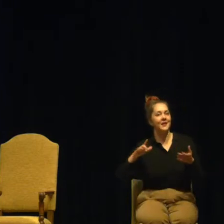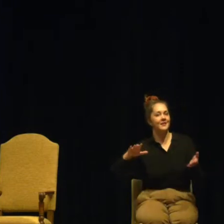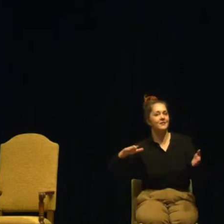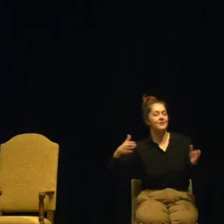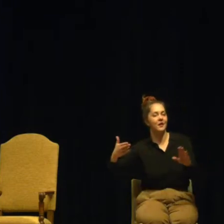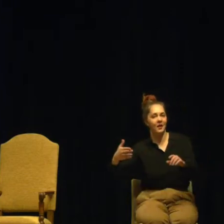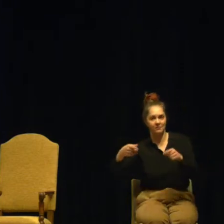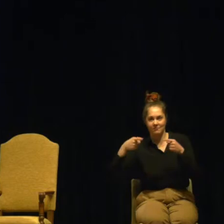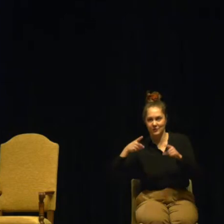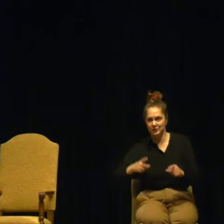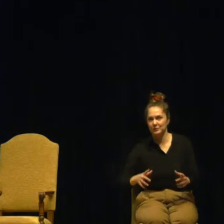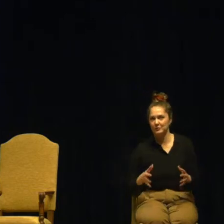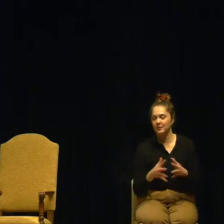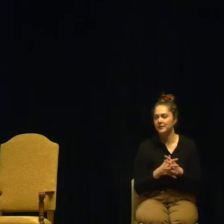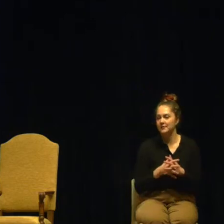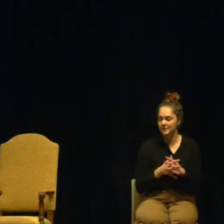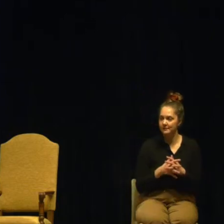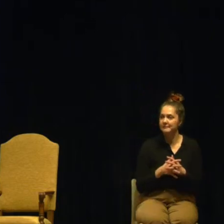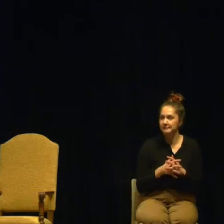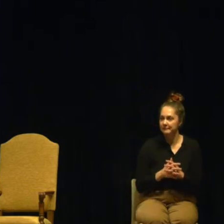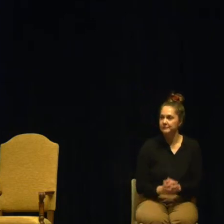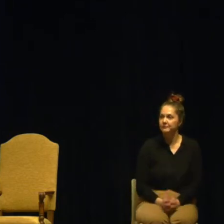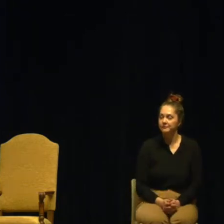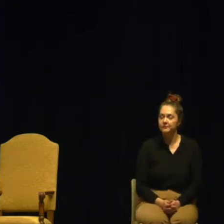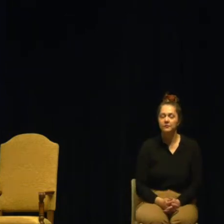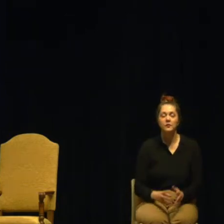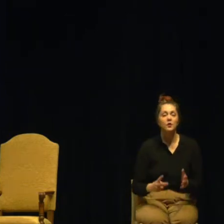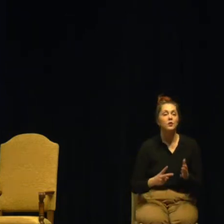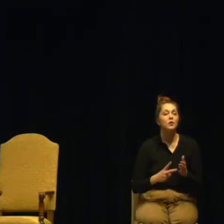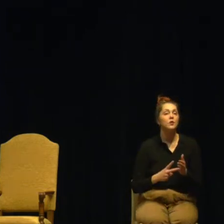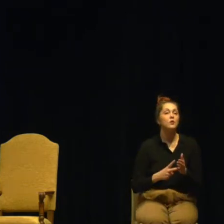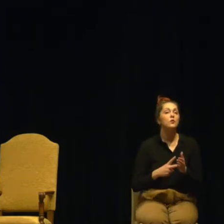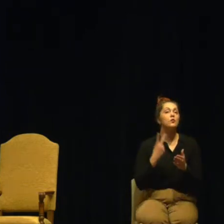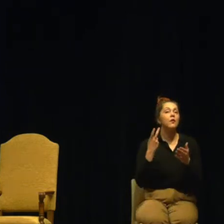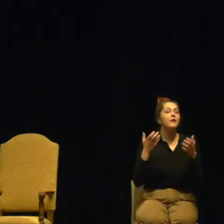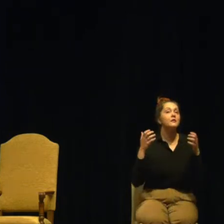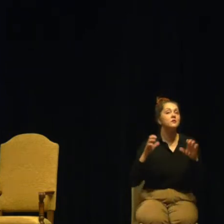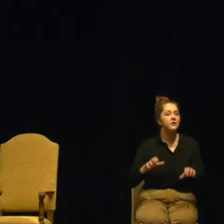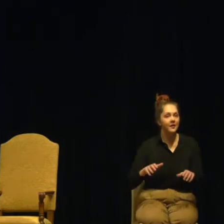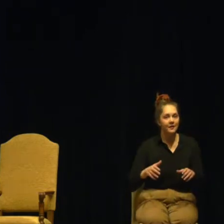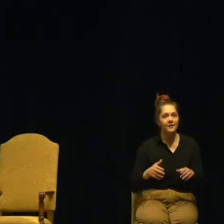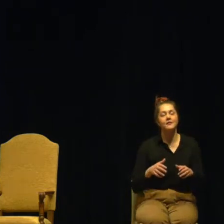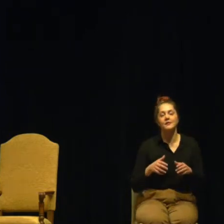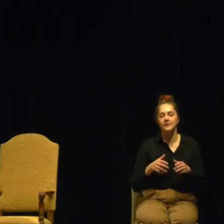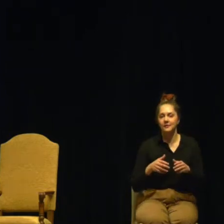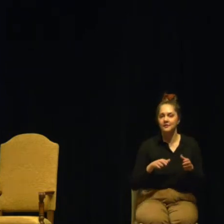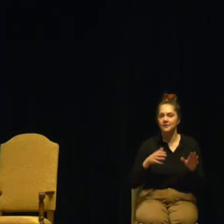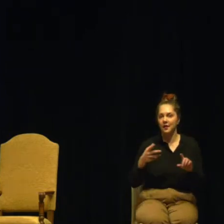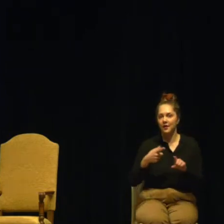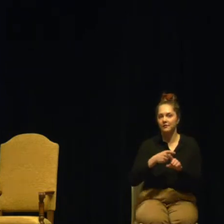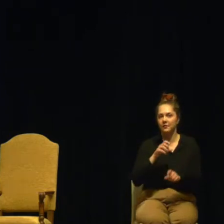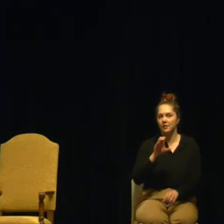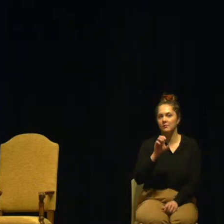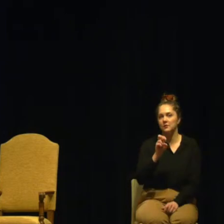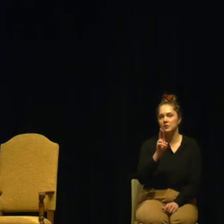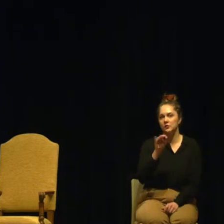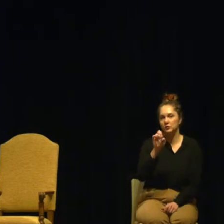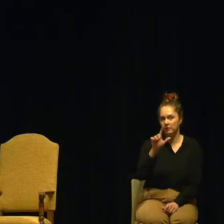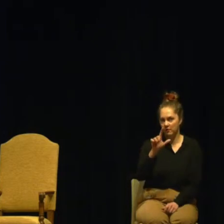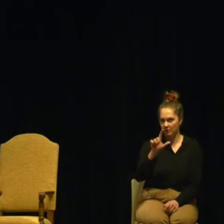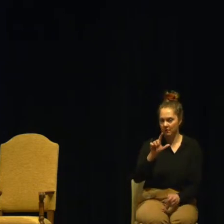die during pregnancy, twice as likely to die from cervical cancer,